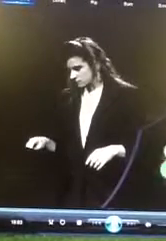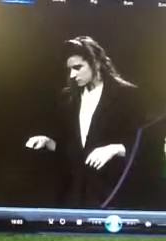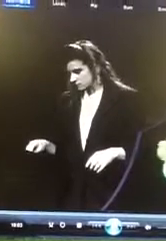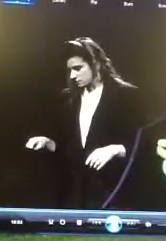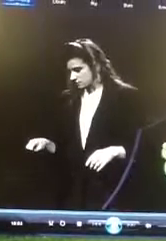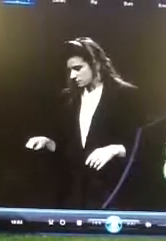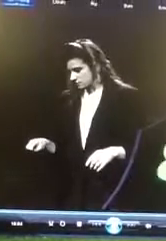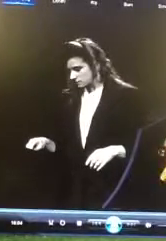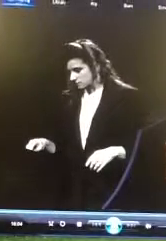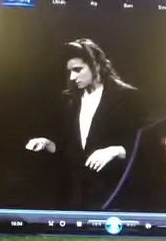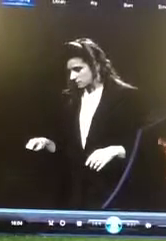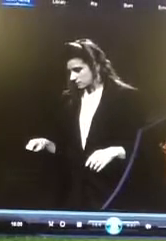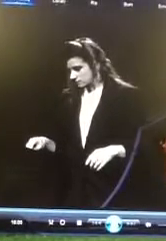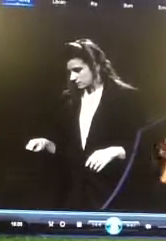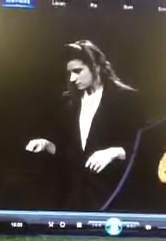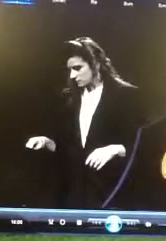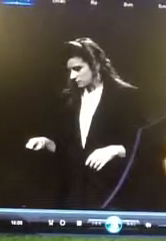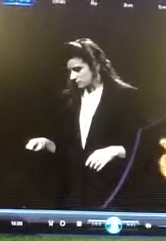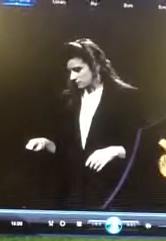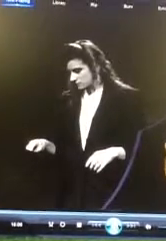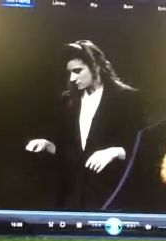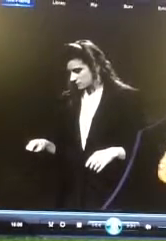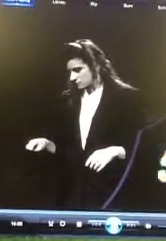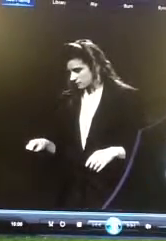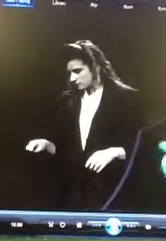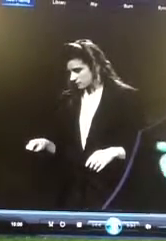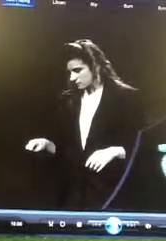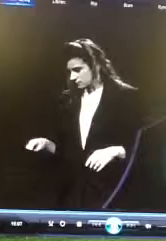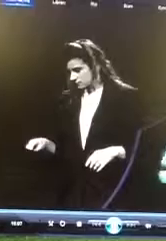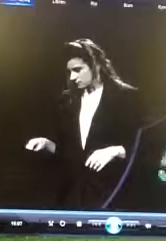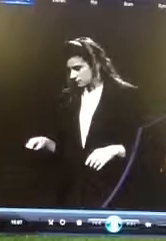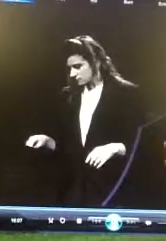some people might not want one. It's just up to the individual.